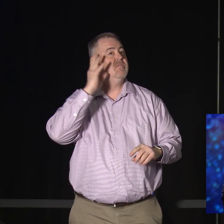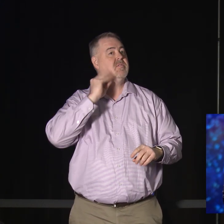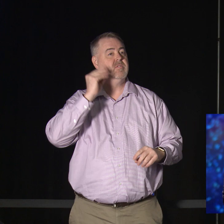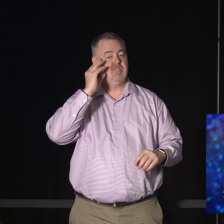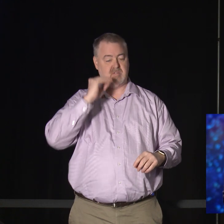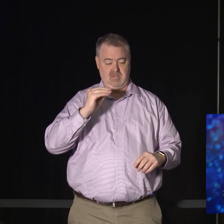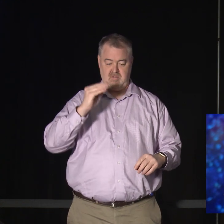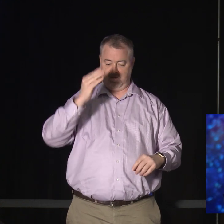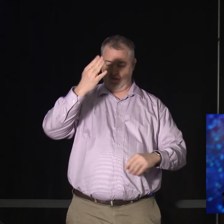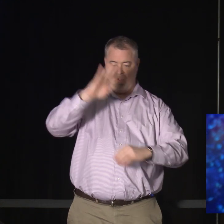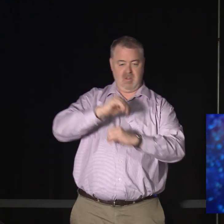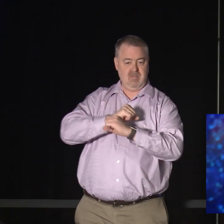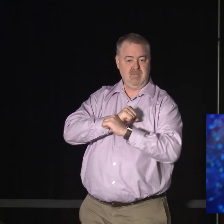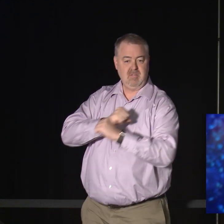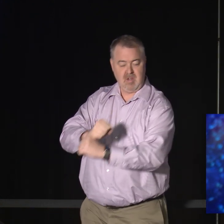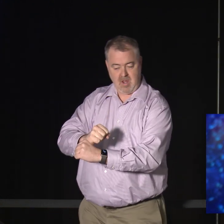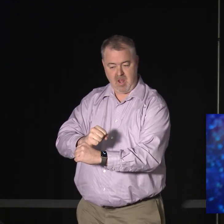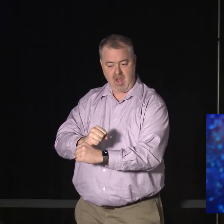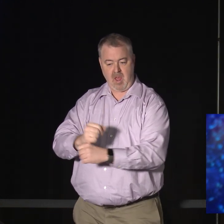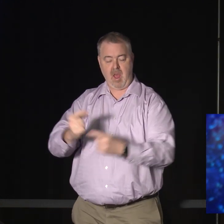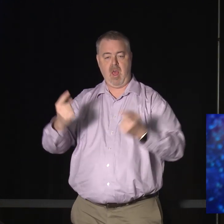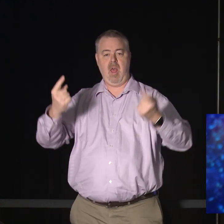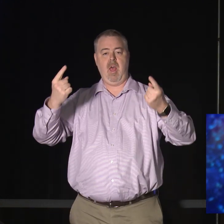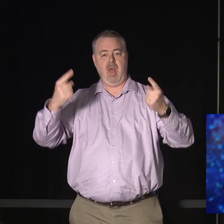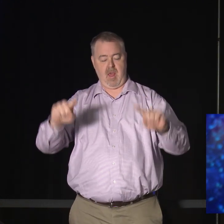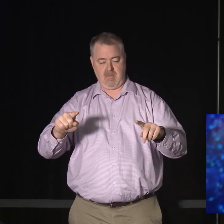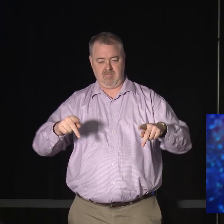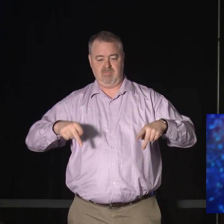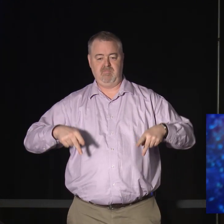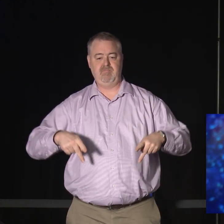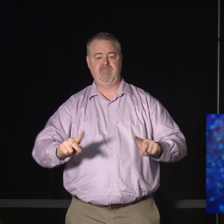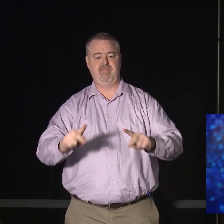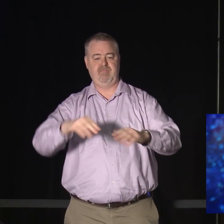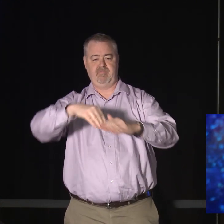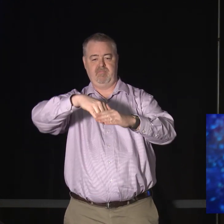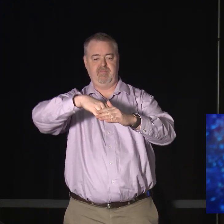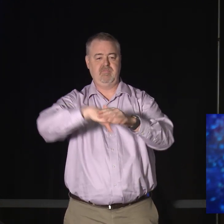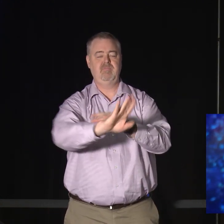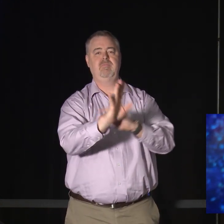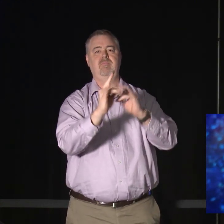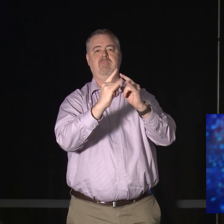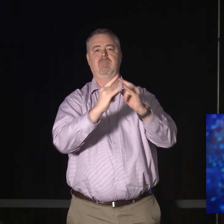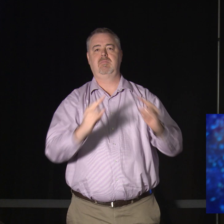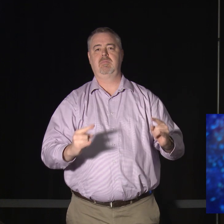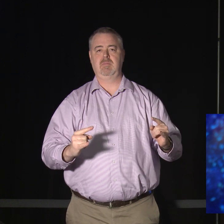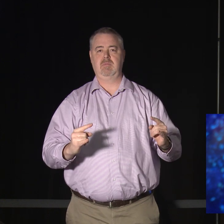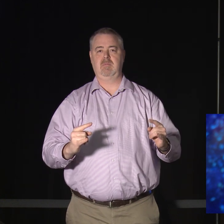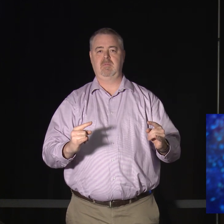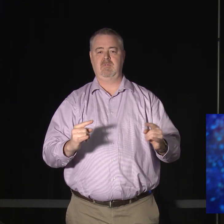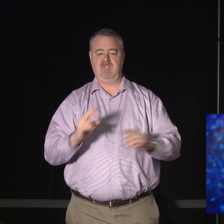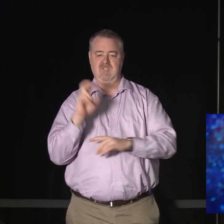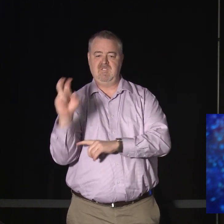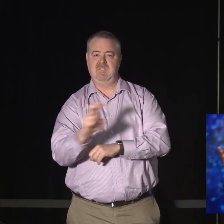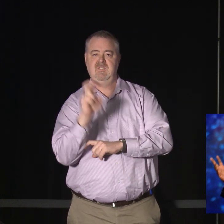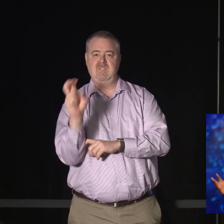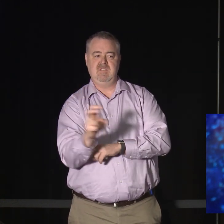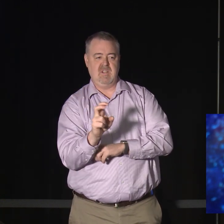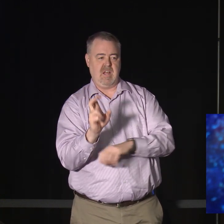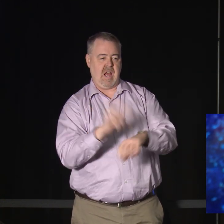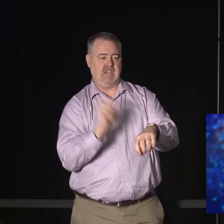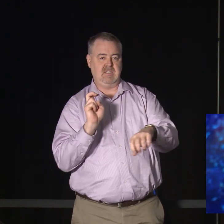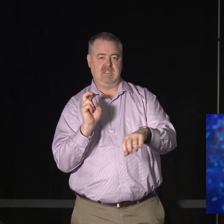unseen forces was at once allowed to come into the camp. Fiery serpents begin to